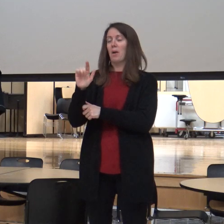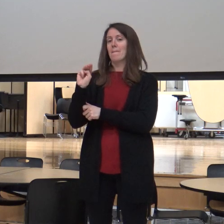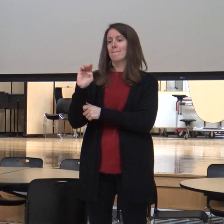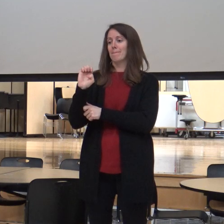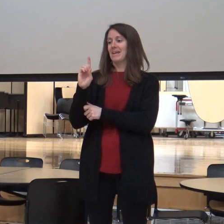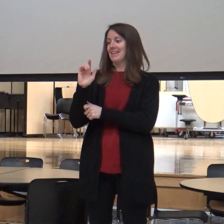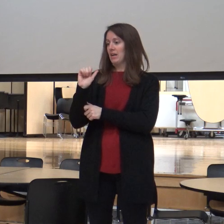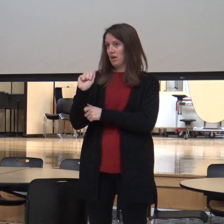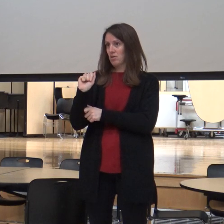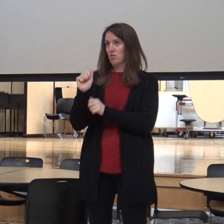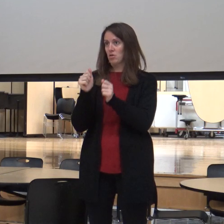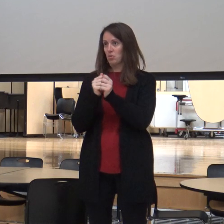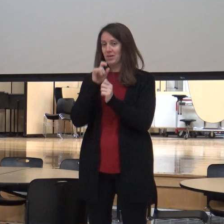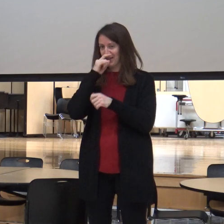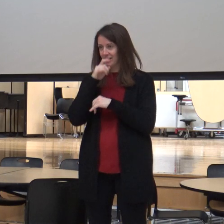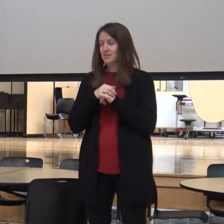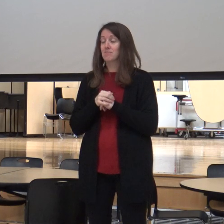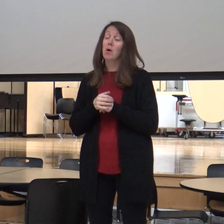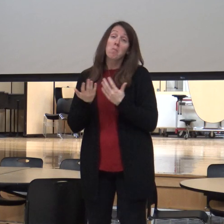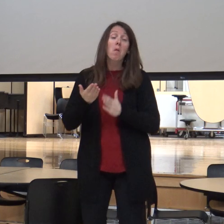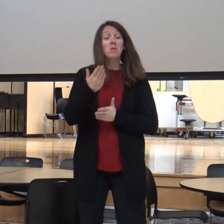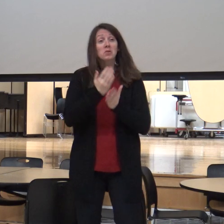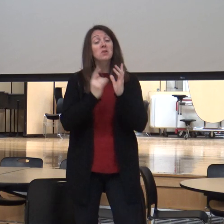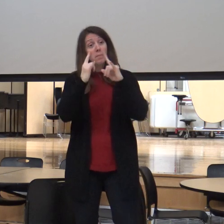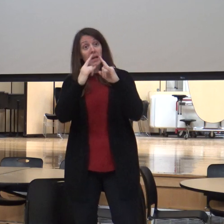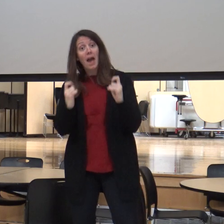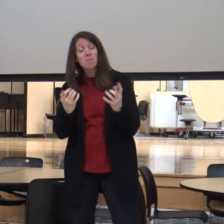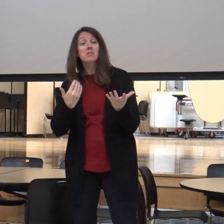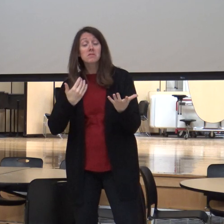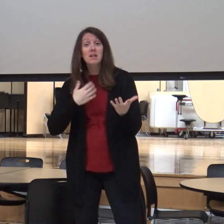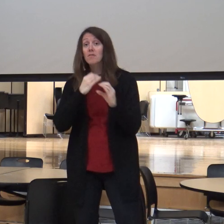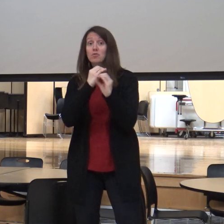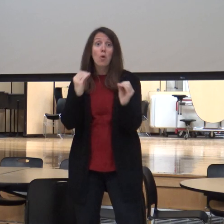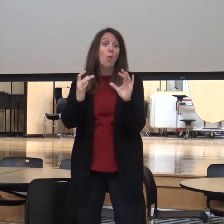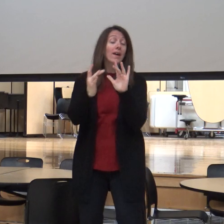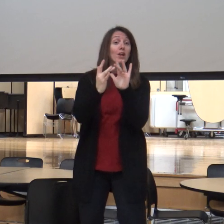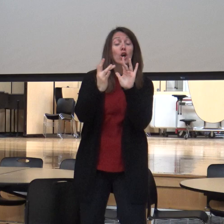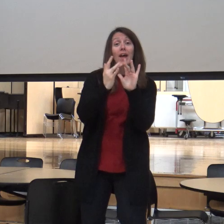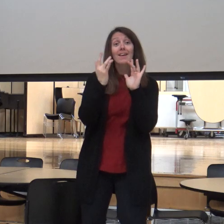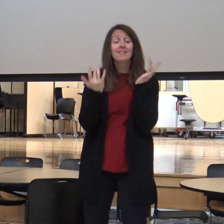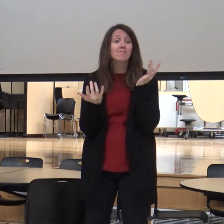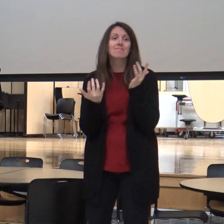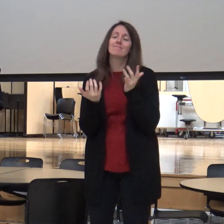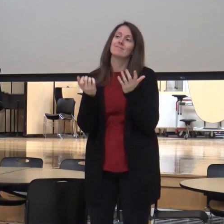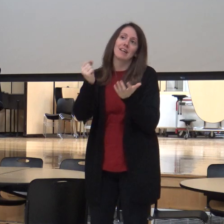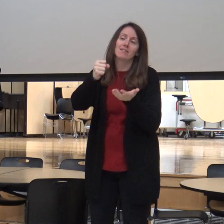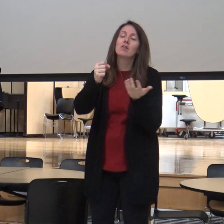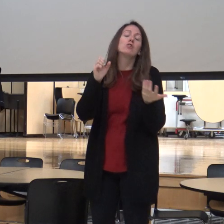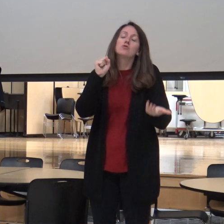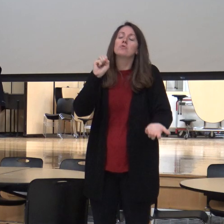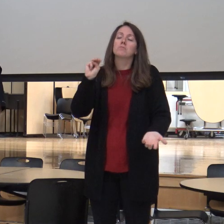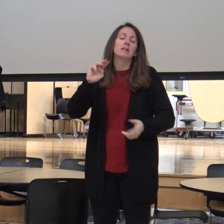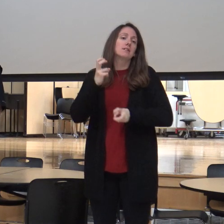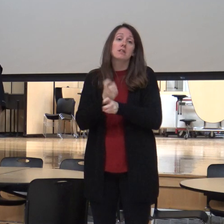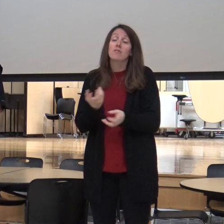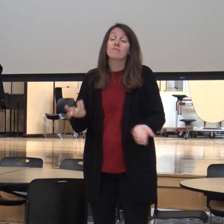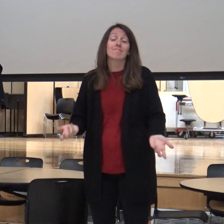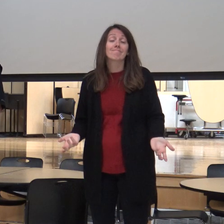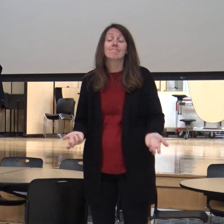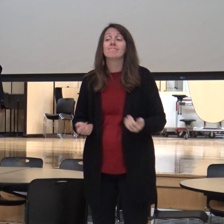have like no Wi-Fi or phone service or anything. I always wanted to bring them there. Yeah, social media is tough.